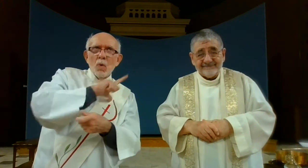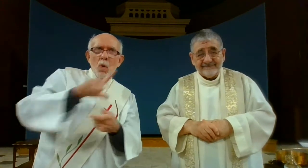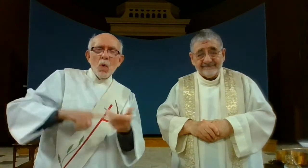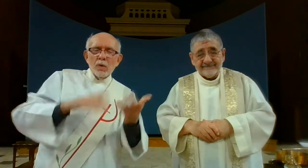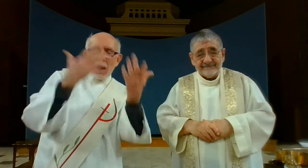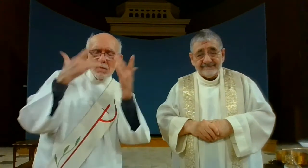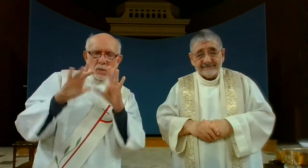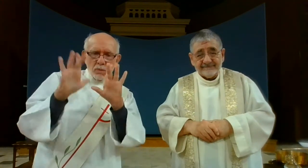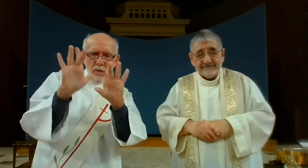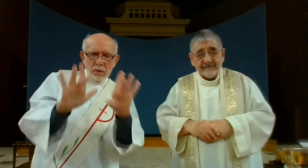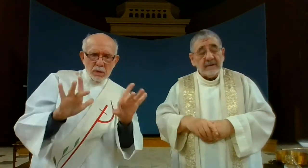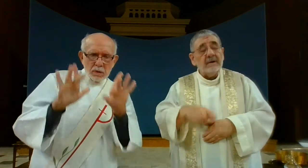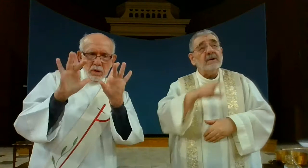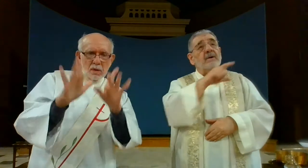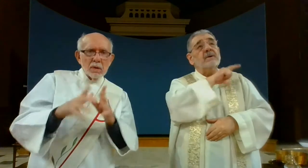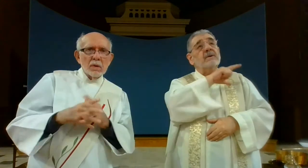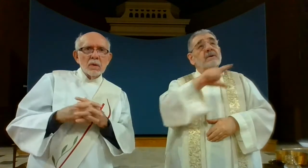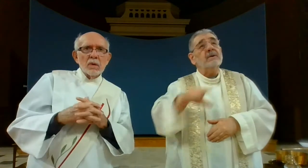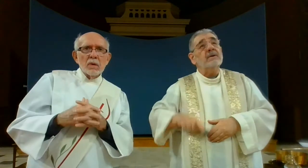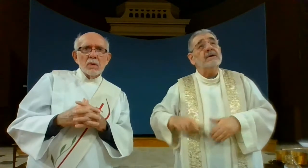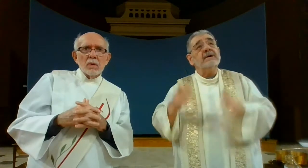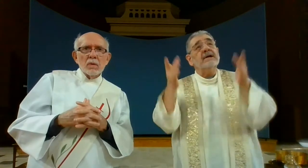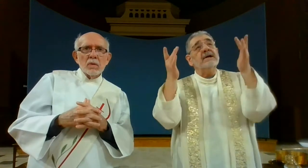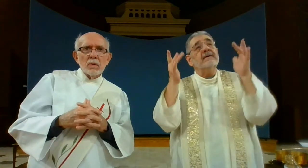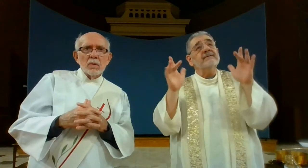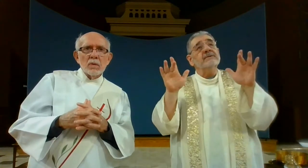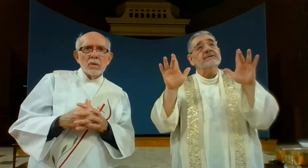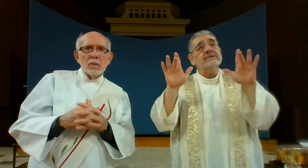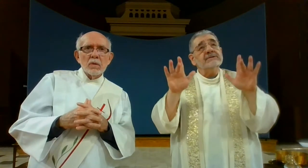Lord, have mercy. Lord, have mercy.